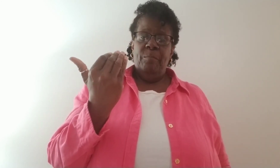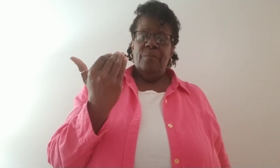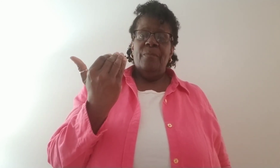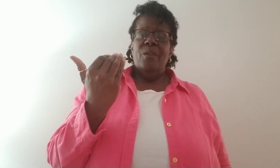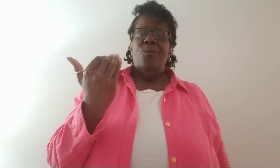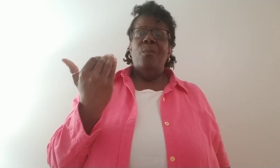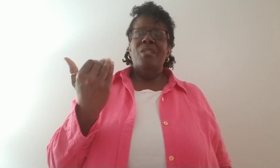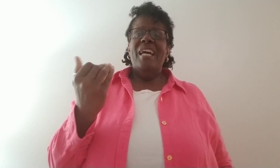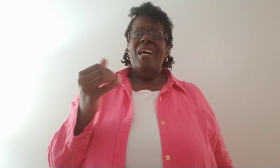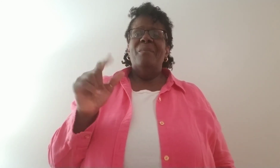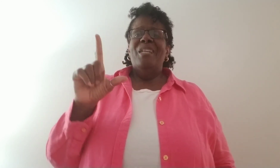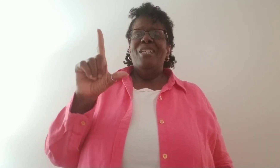20,315. One more time.